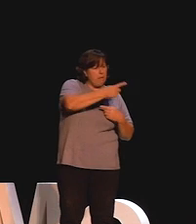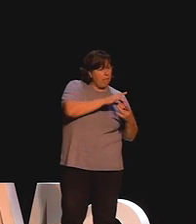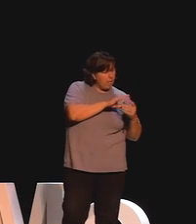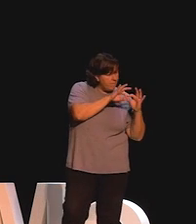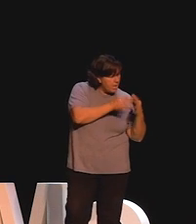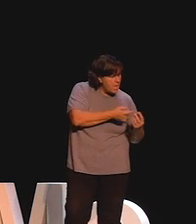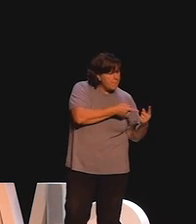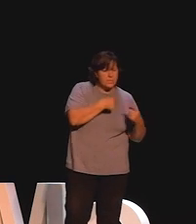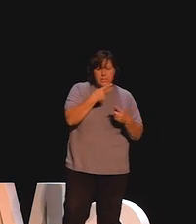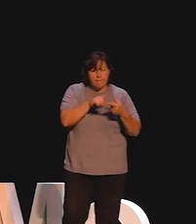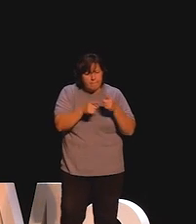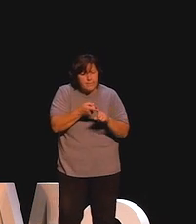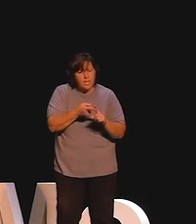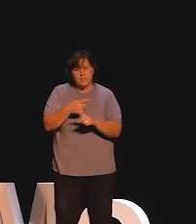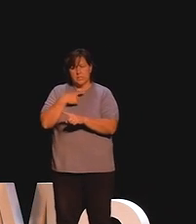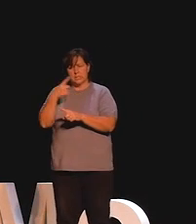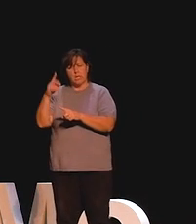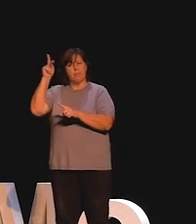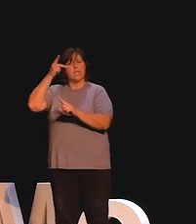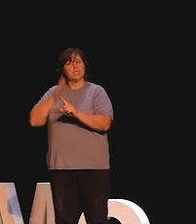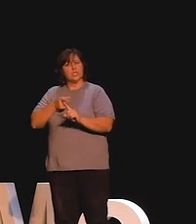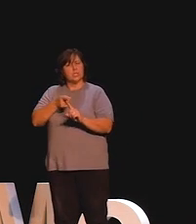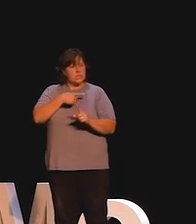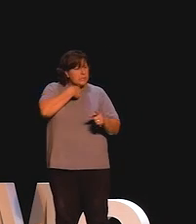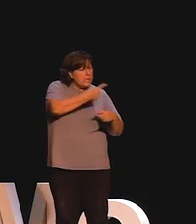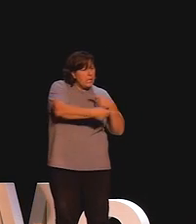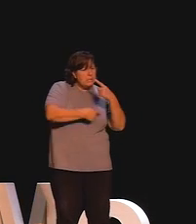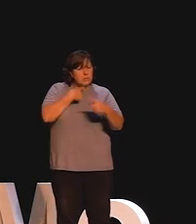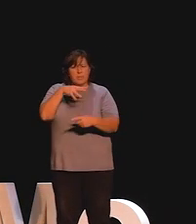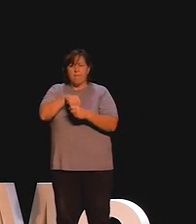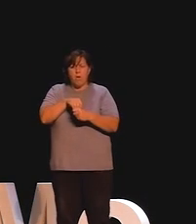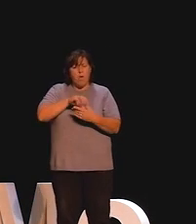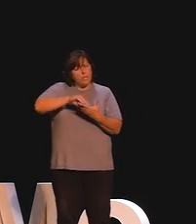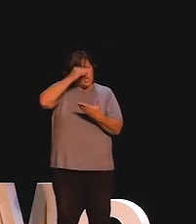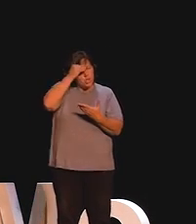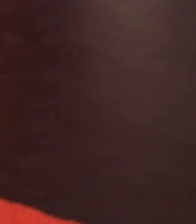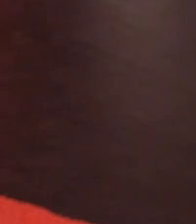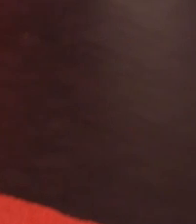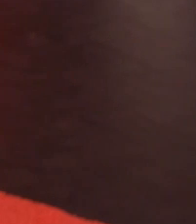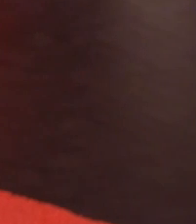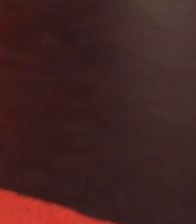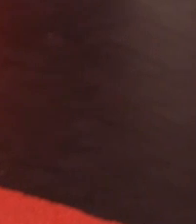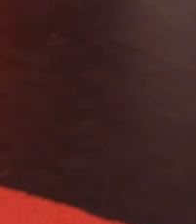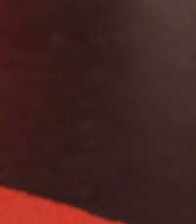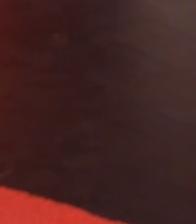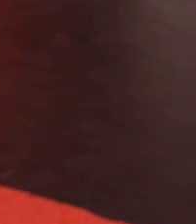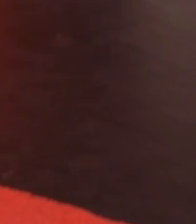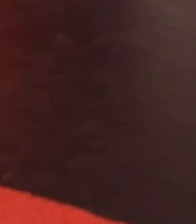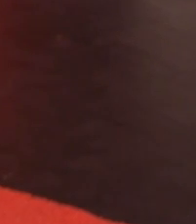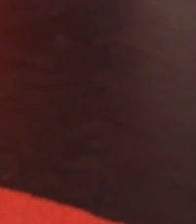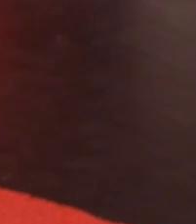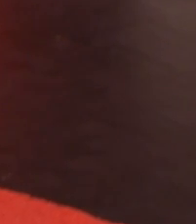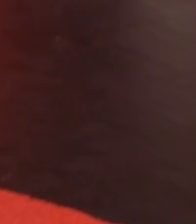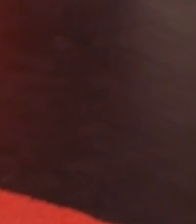your family, tell your friends, tell your elected officials. Just be involved. Get your voice out there. Quick note, sharing